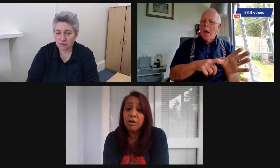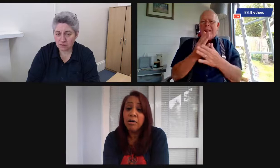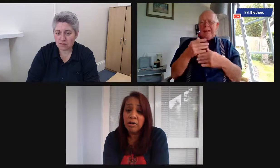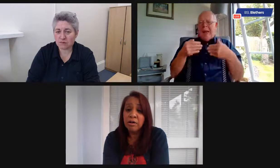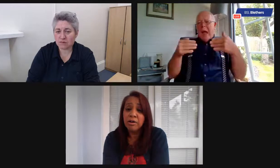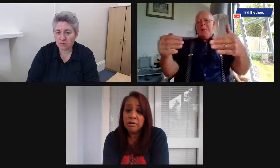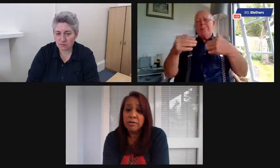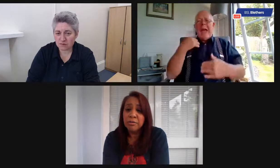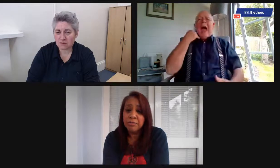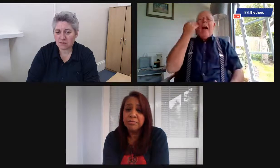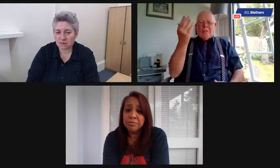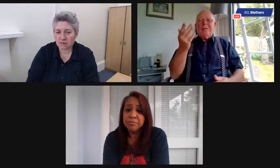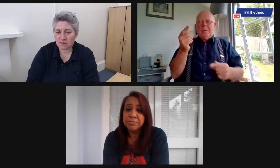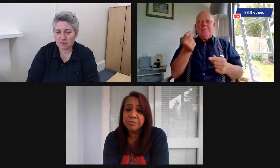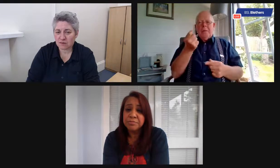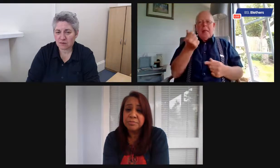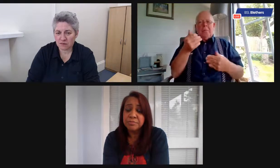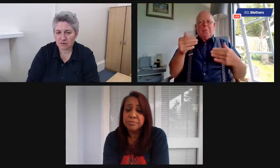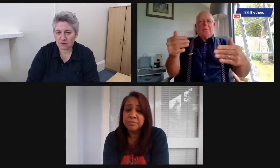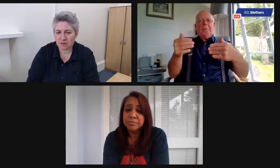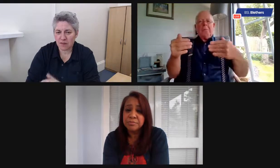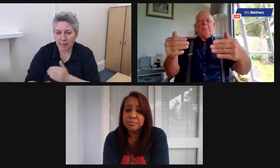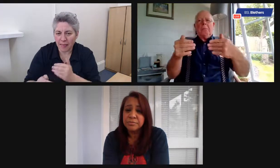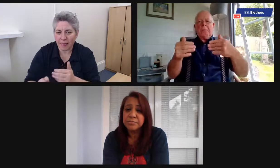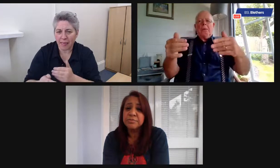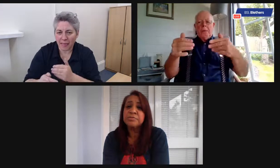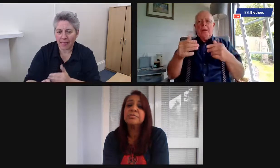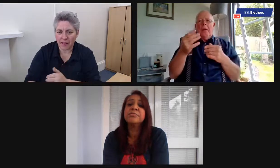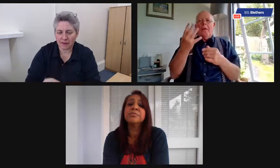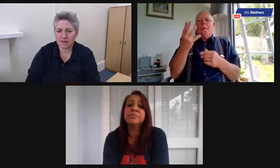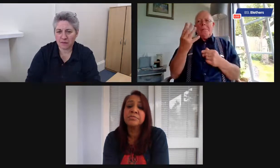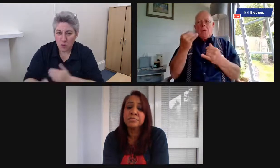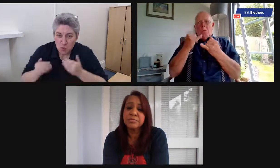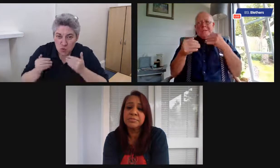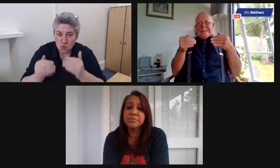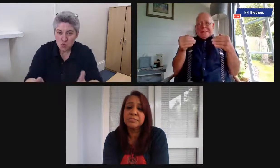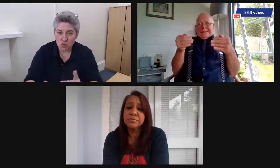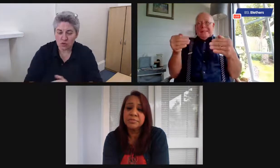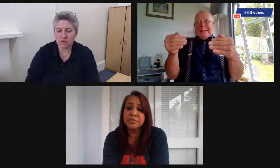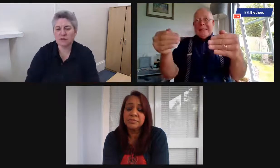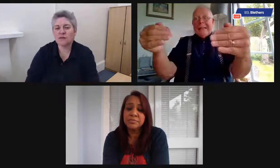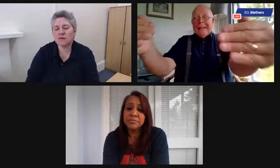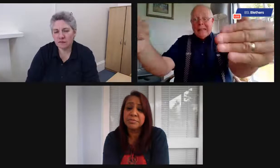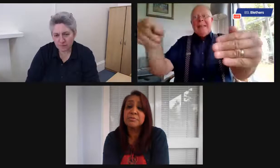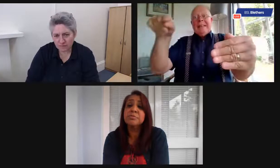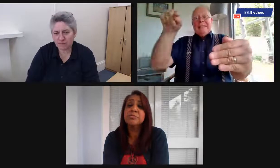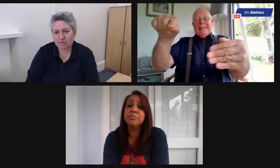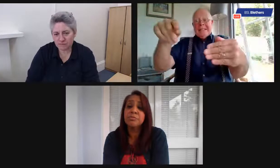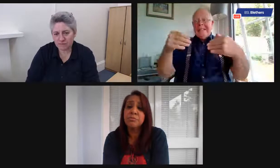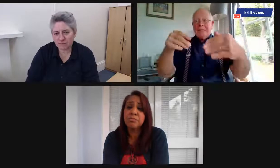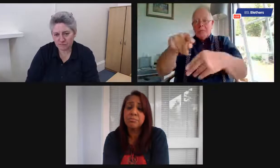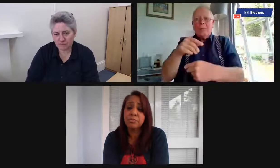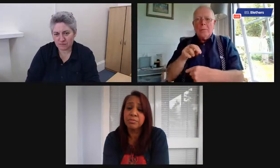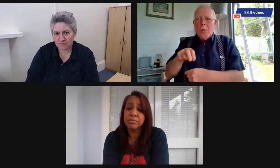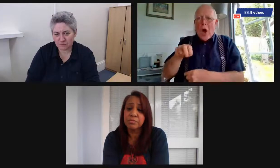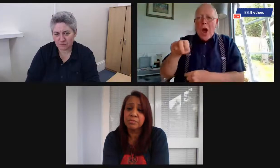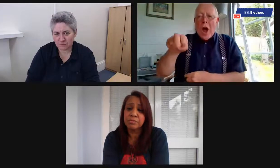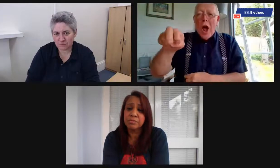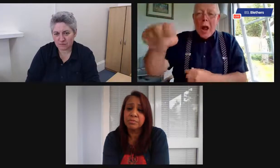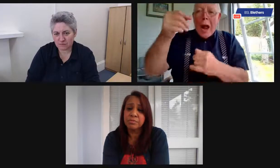Okay. there's one that comes in, every leap year is a kind of, so the leap spring tide comes even Oh. further in, and